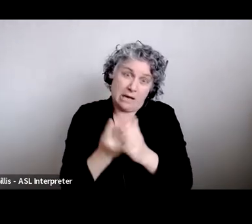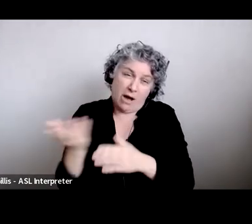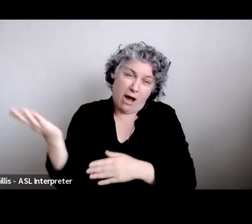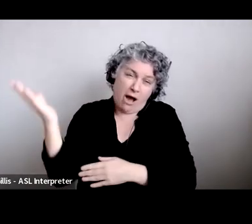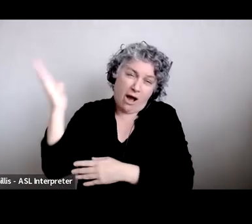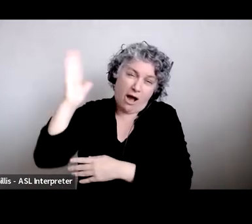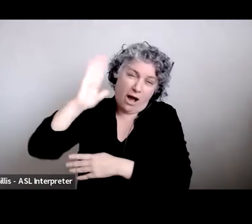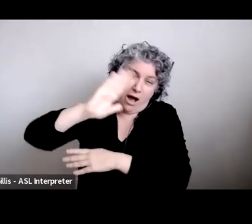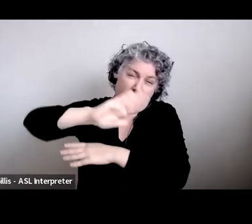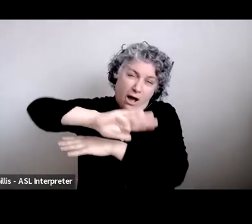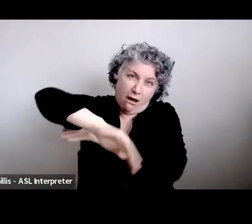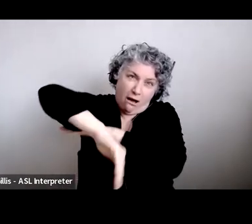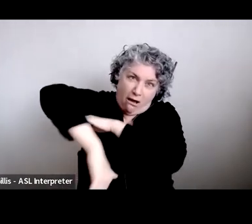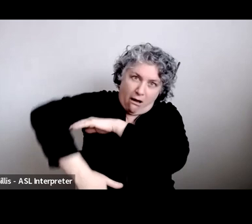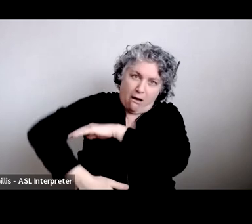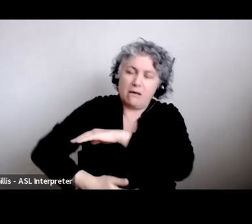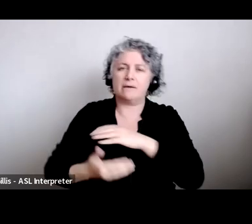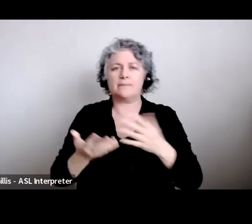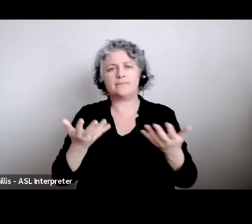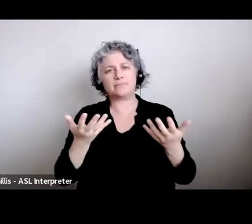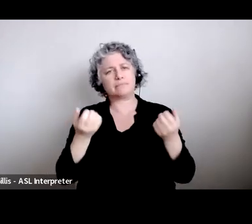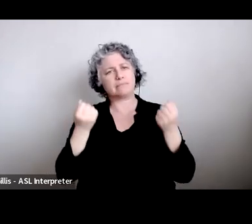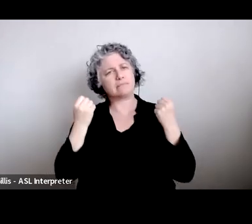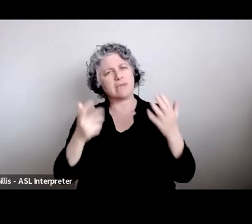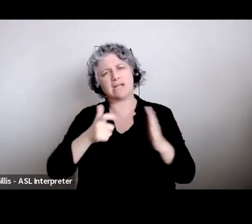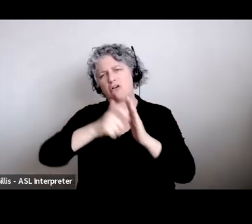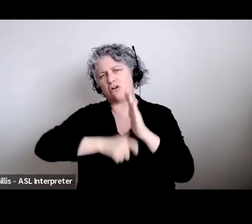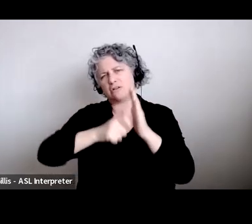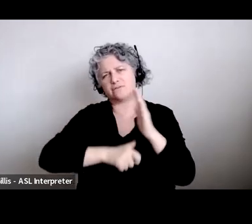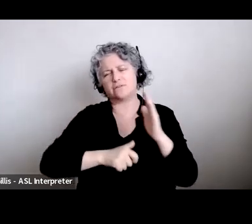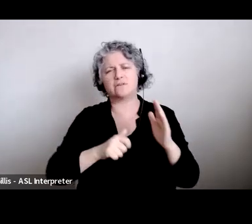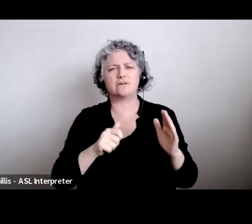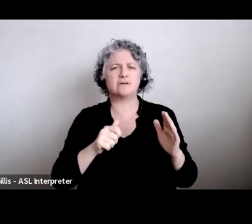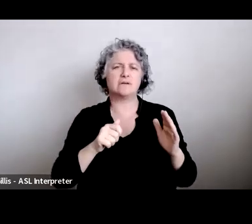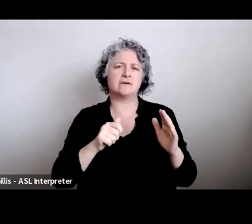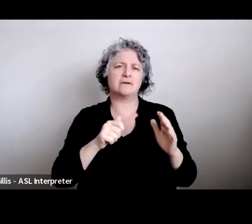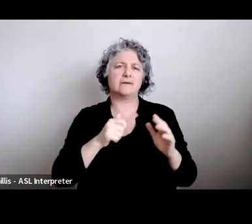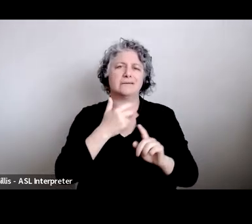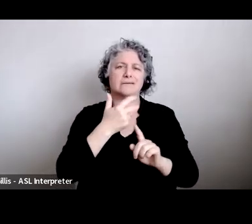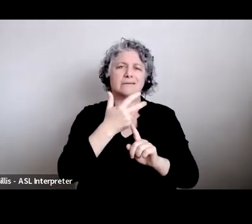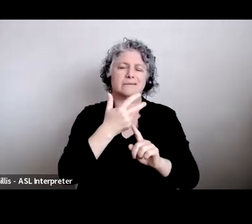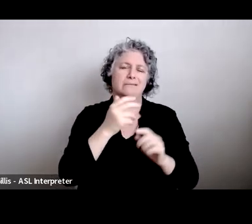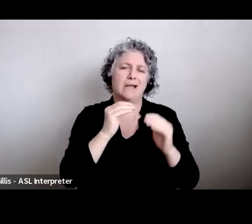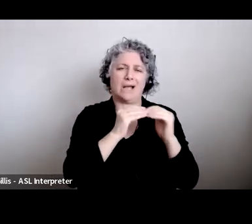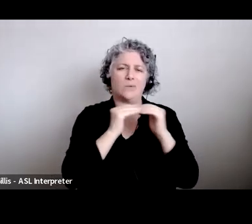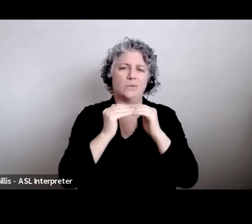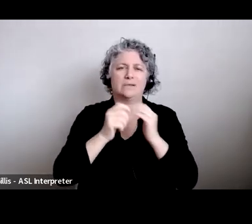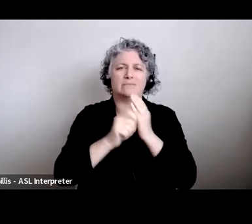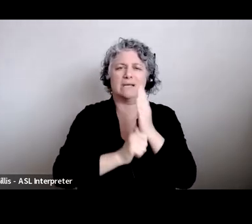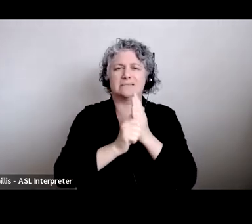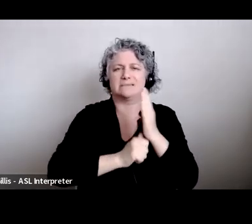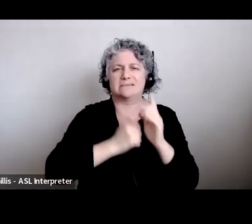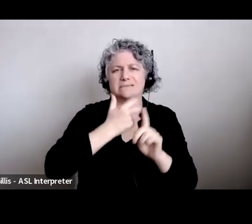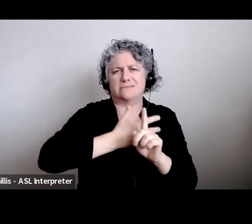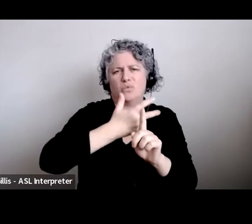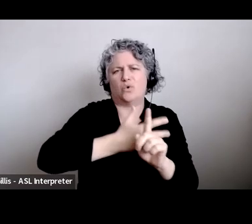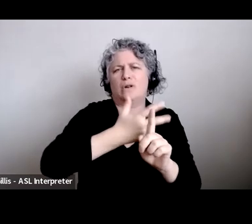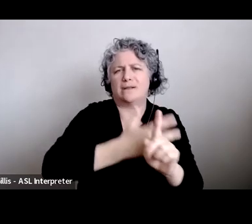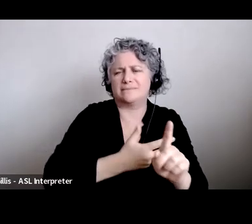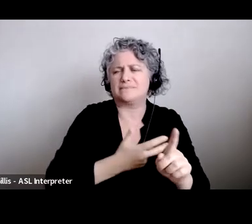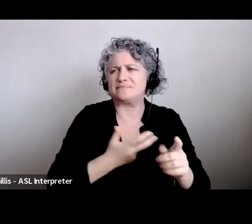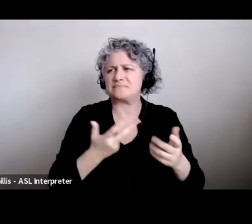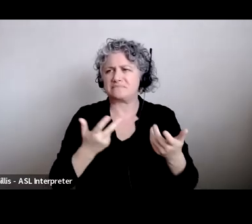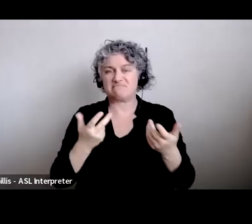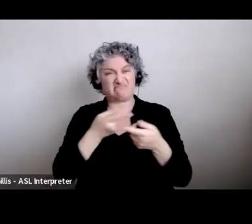for articles for Equity Quarterly, Actors Equity Magazine, and they've said that work-life balance is really shitty in Canadian